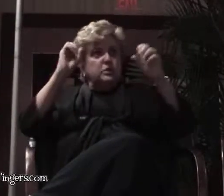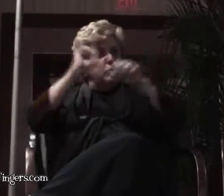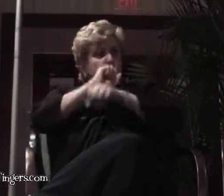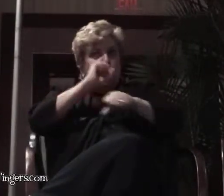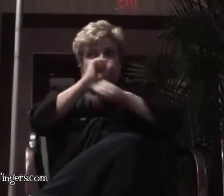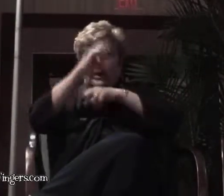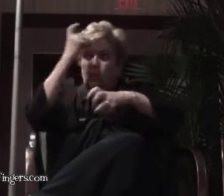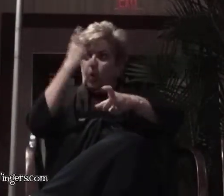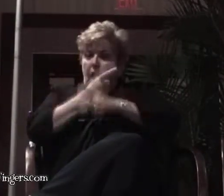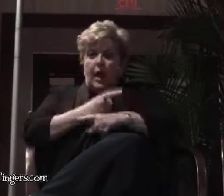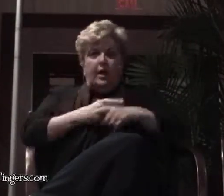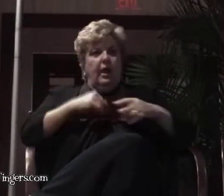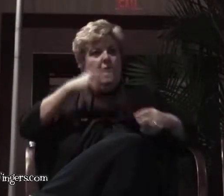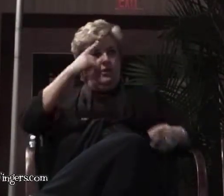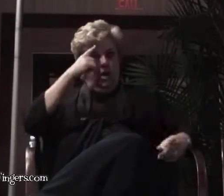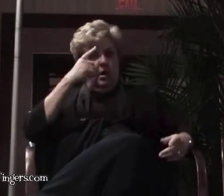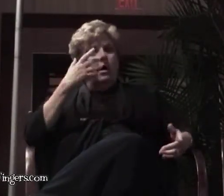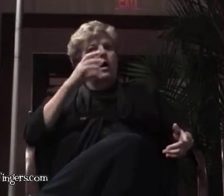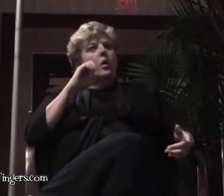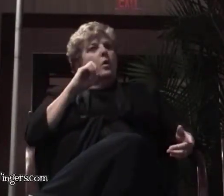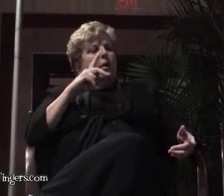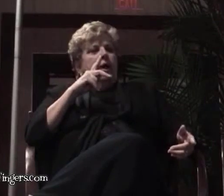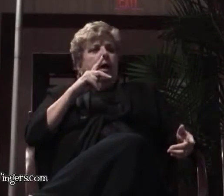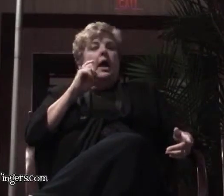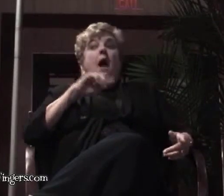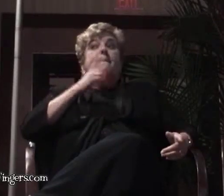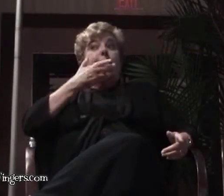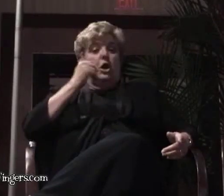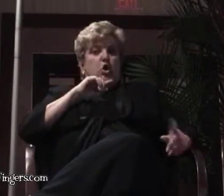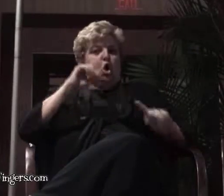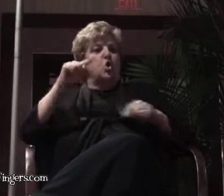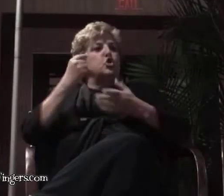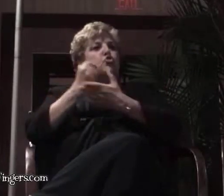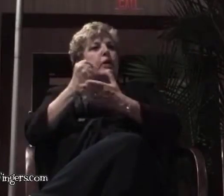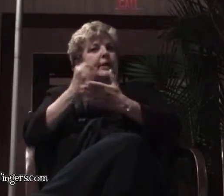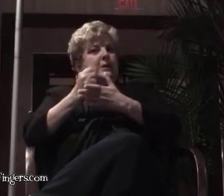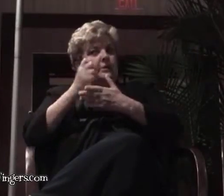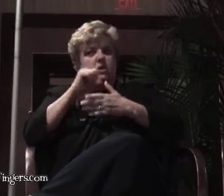I thought, well, okay, I'll go to treatment and get off that damn Valium and get on something else. And